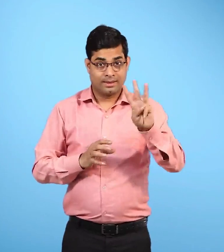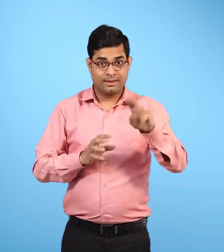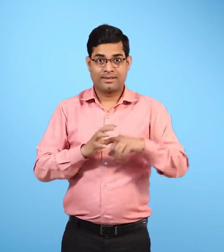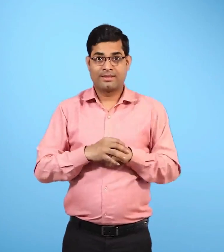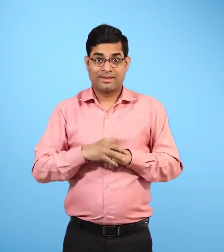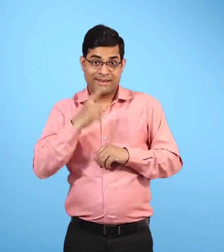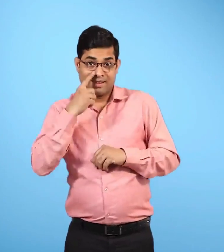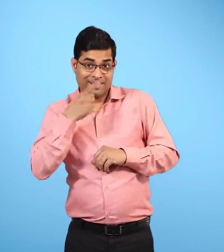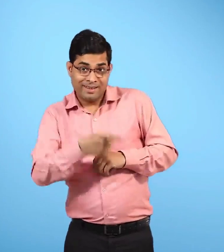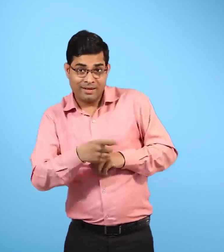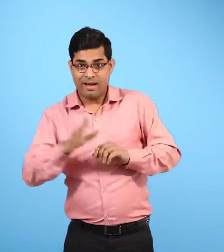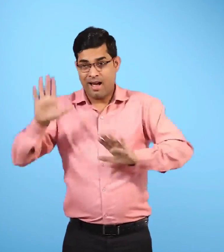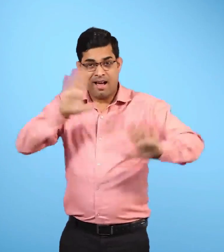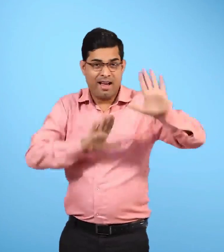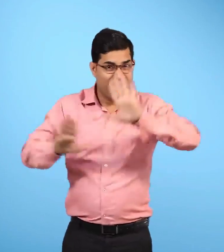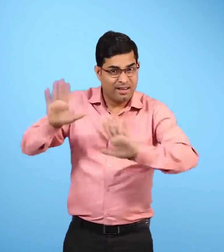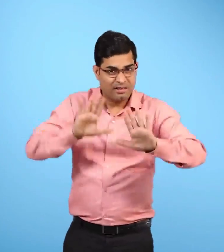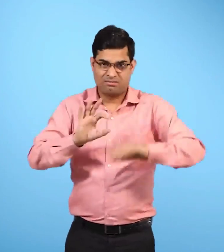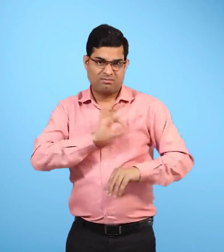3. She didn't like the activity.